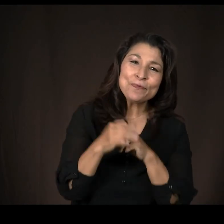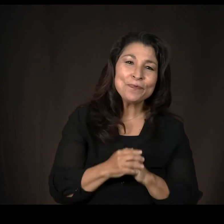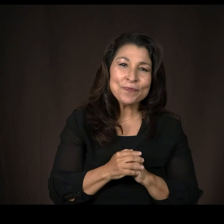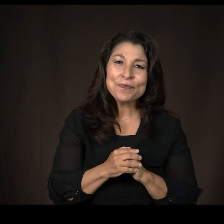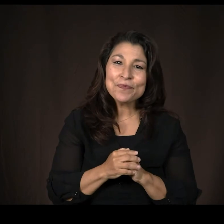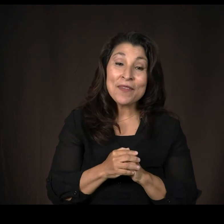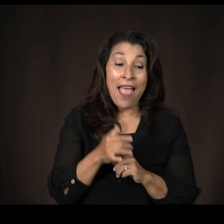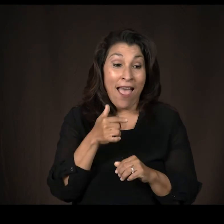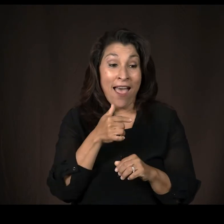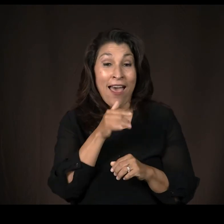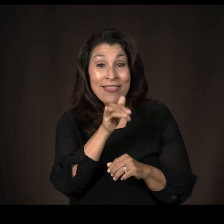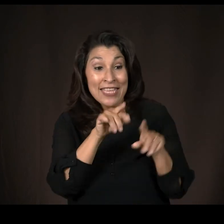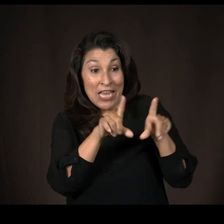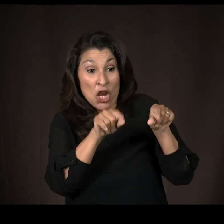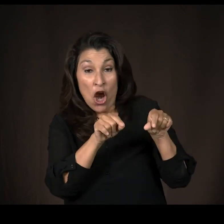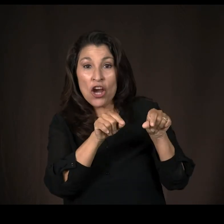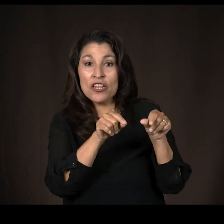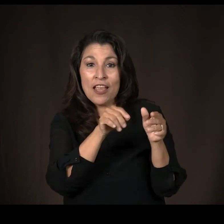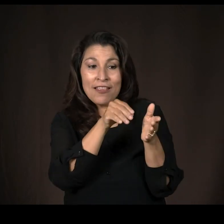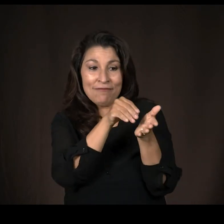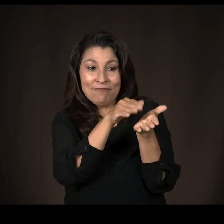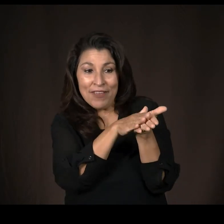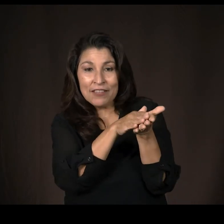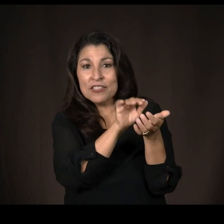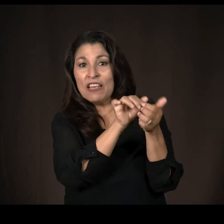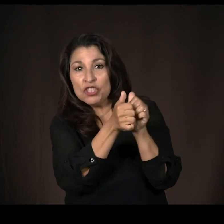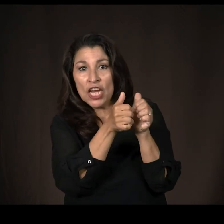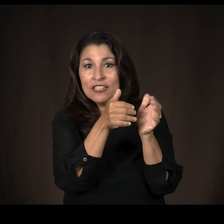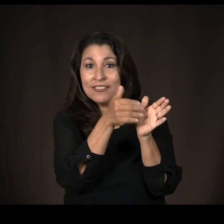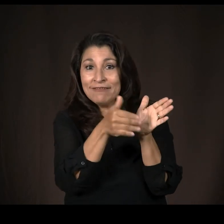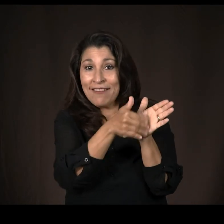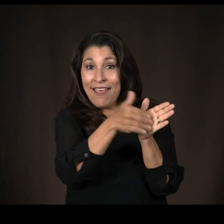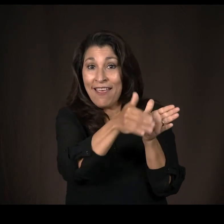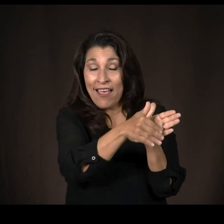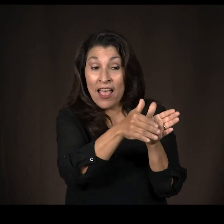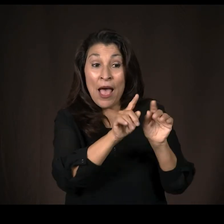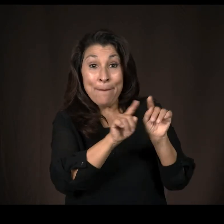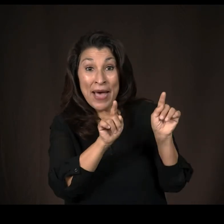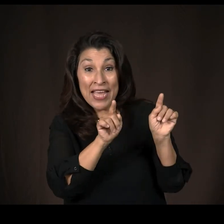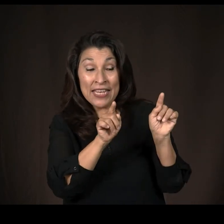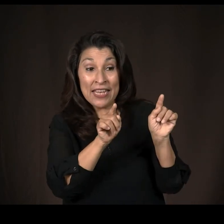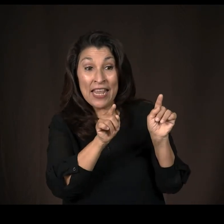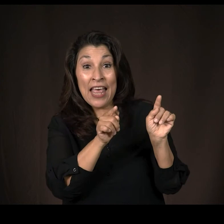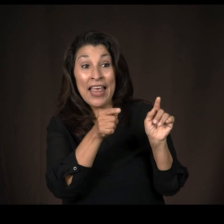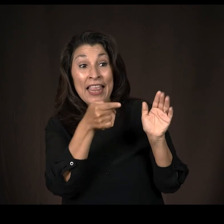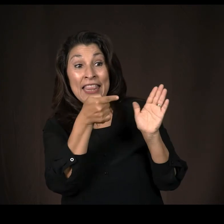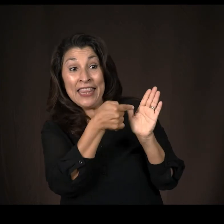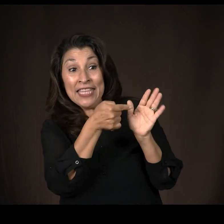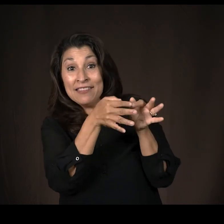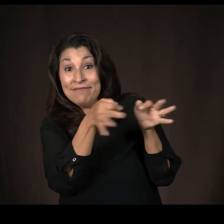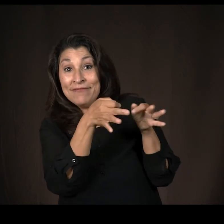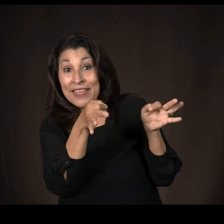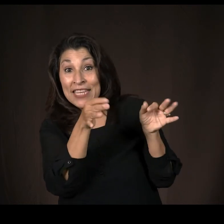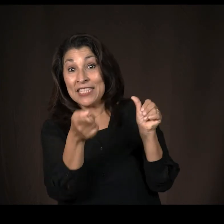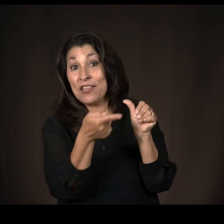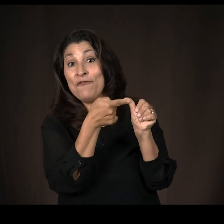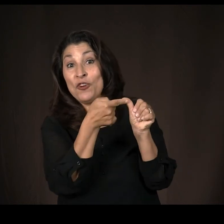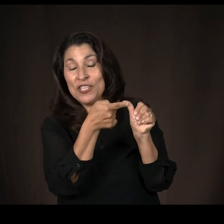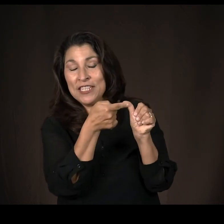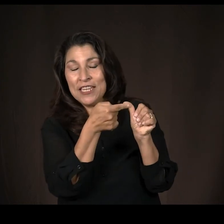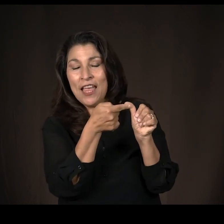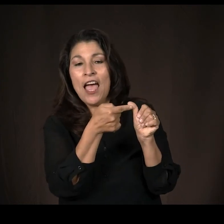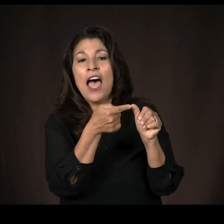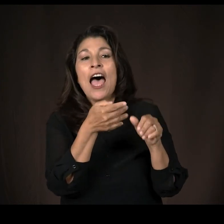years. I've revised it many, many, many times, but this is the original. And